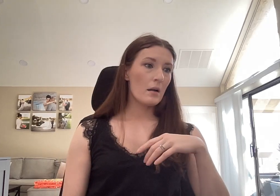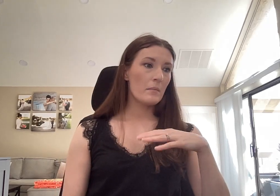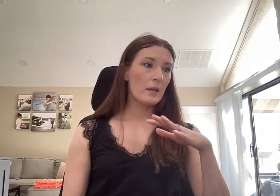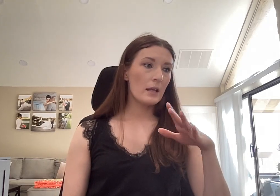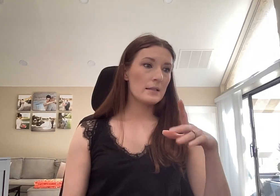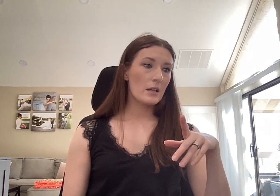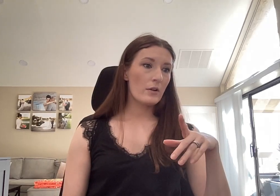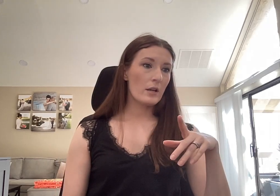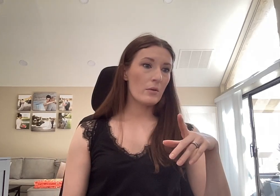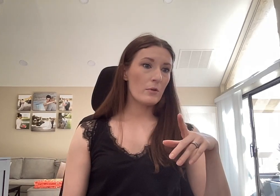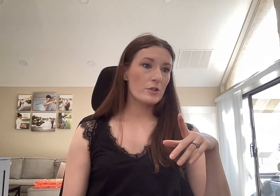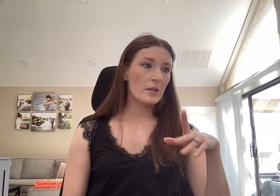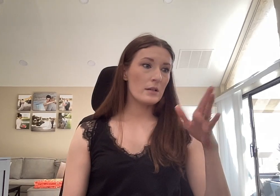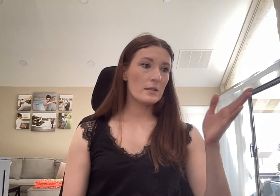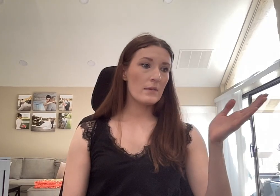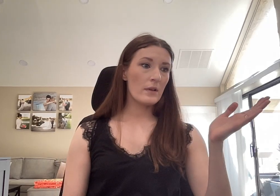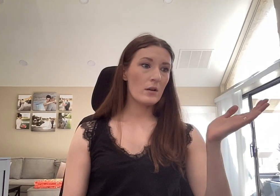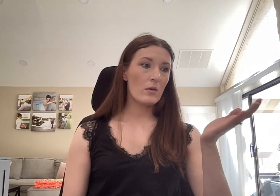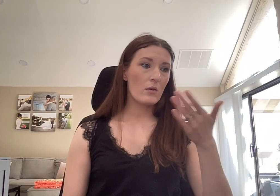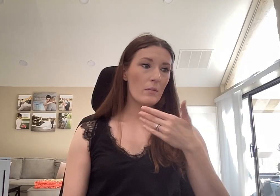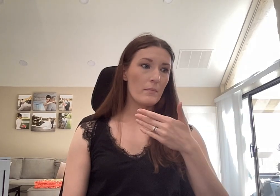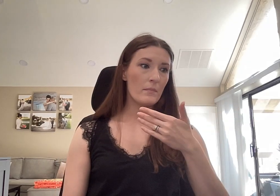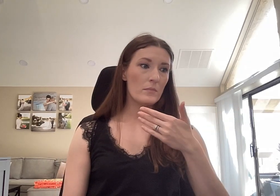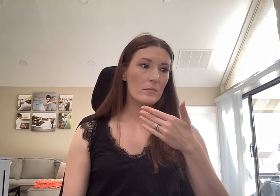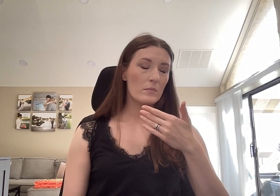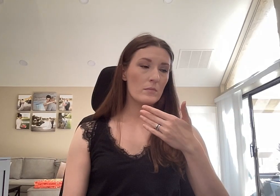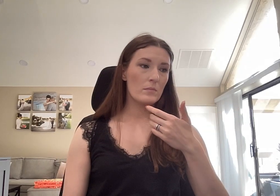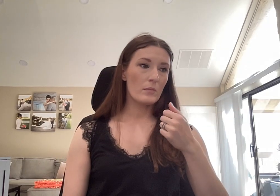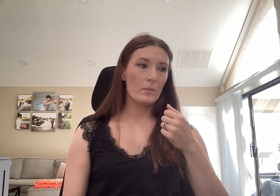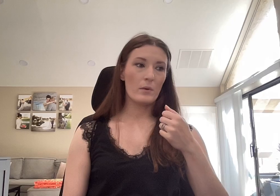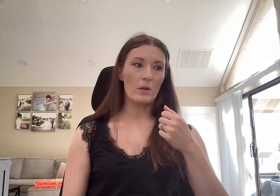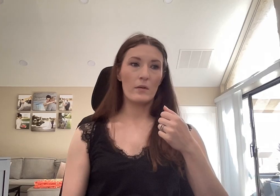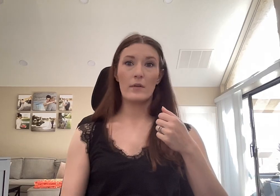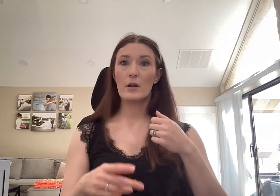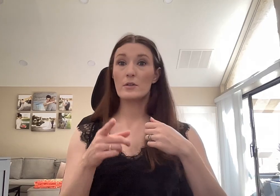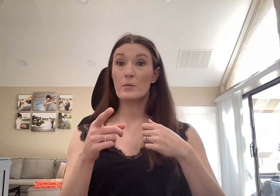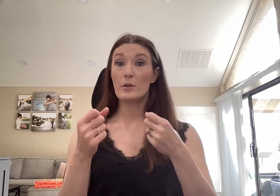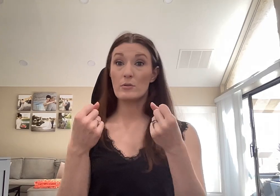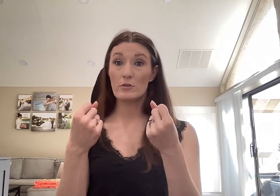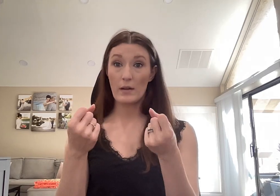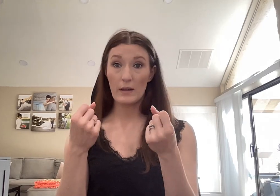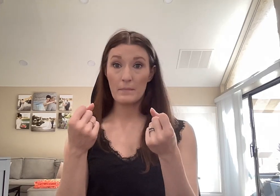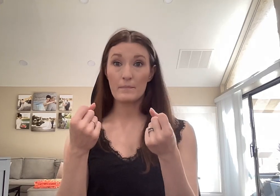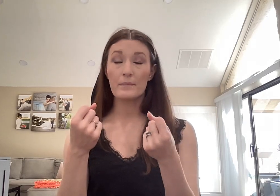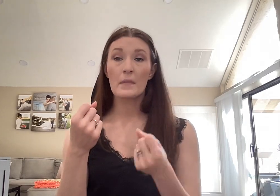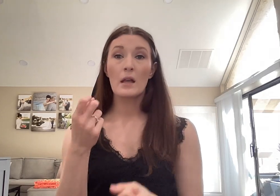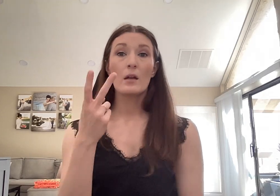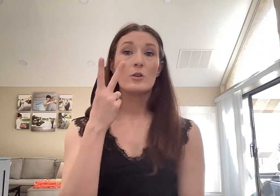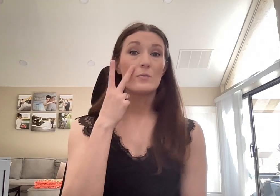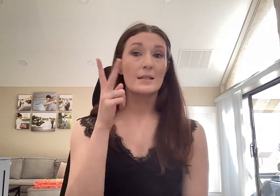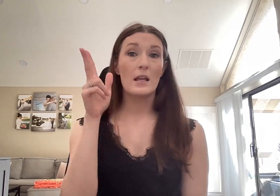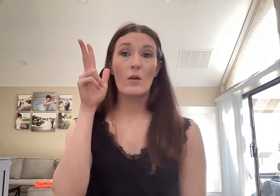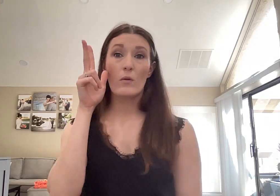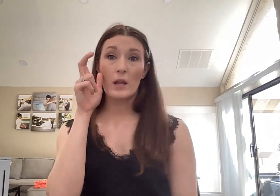Okay. See or hear emergency vehicle, pull over. So when you're driving, you see or